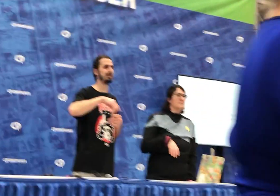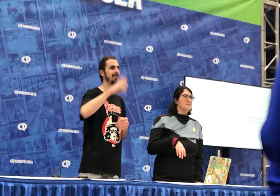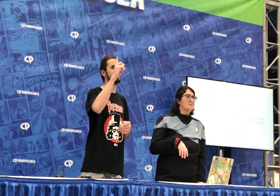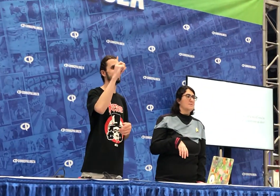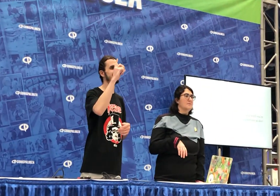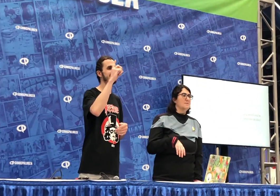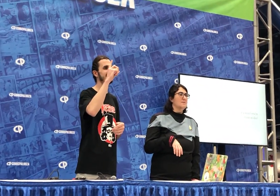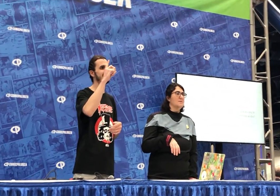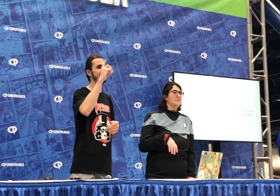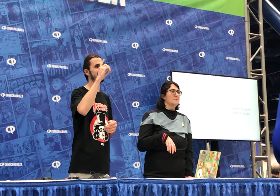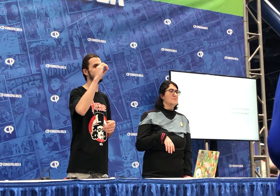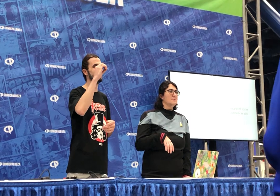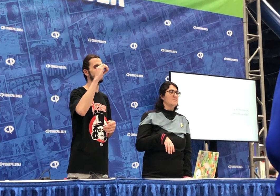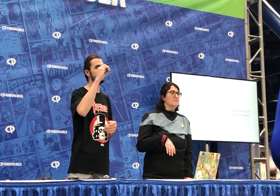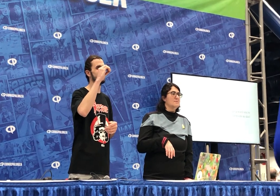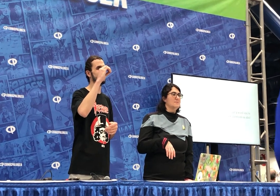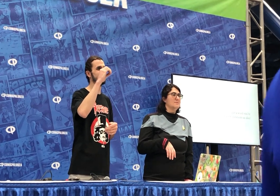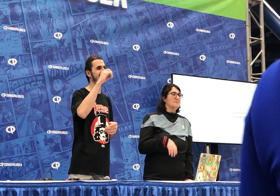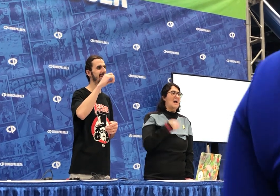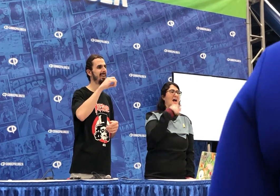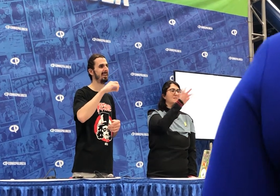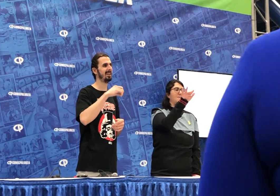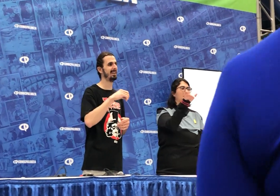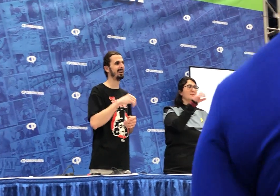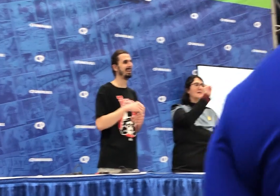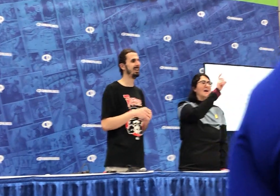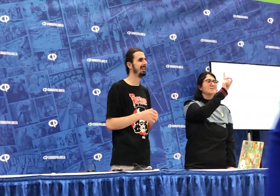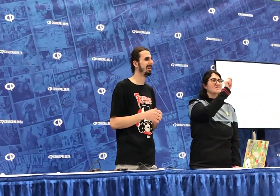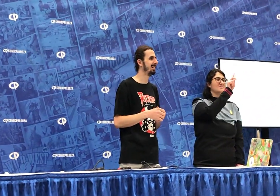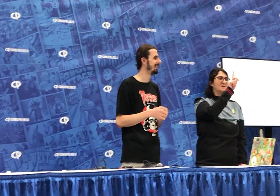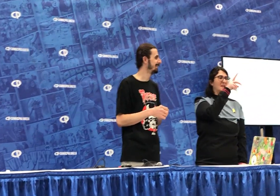D? Oh, Dungeons and Dragons.